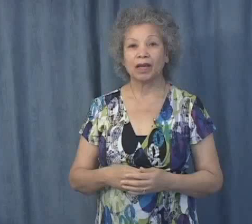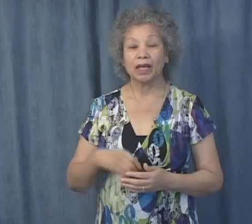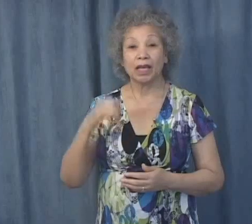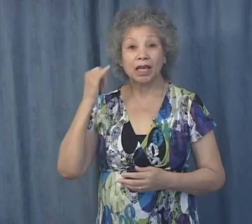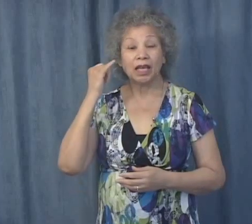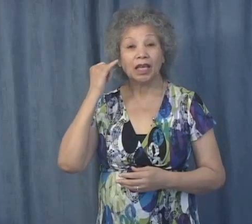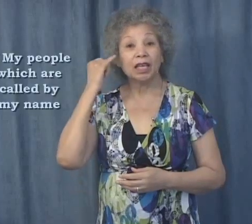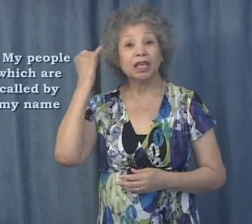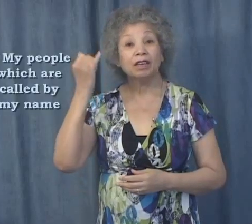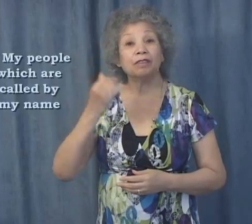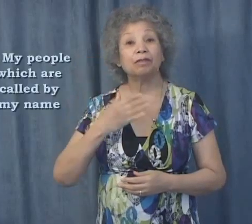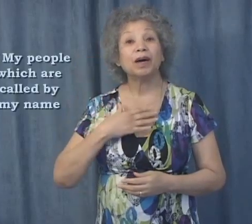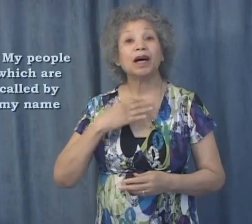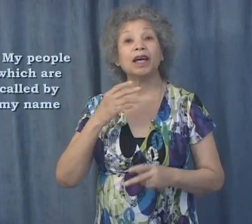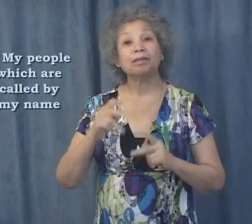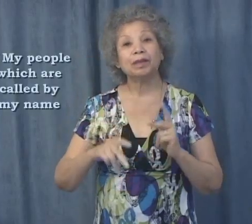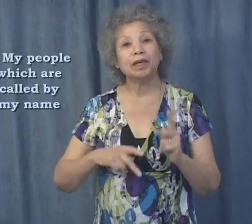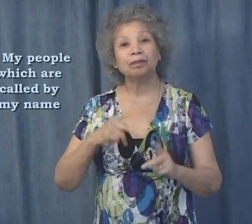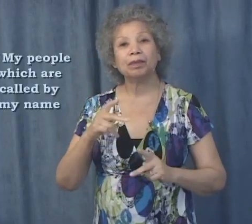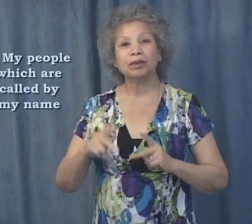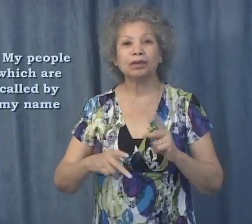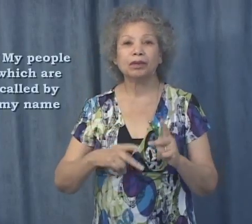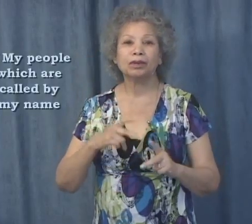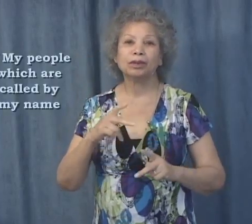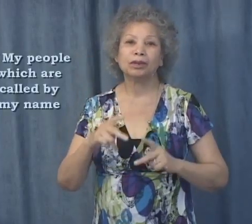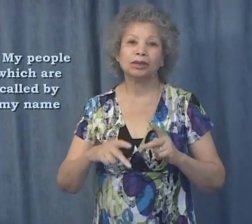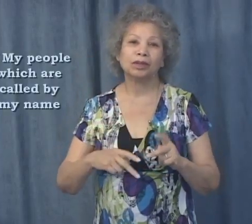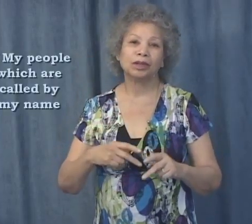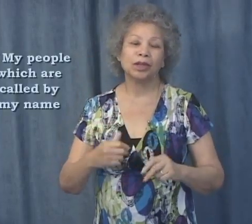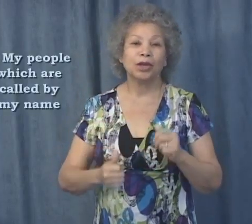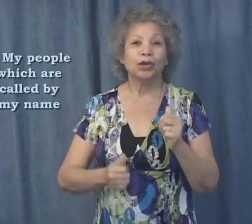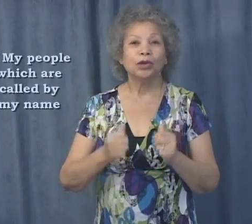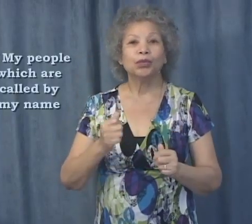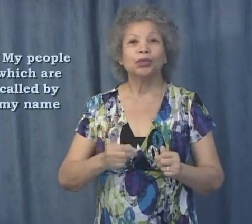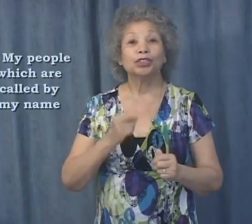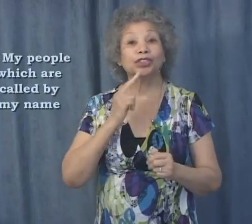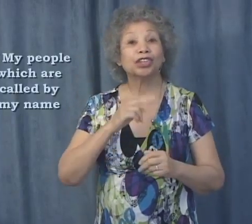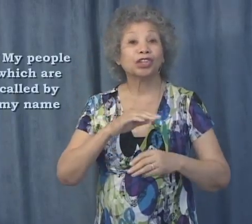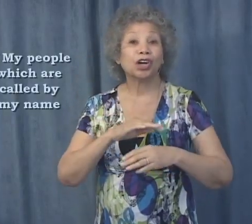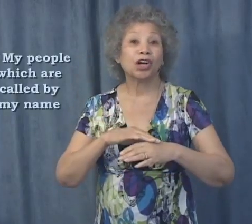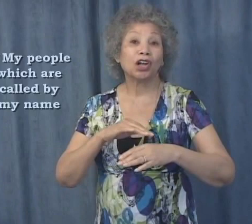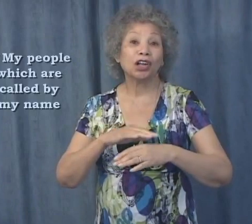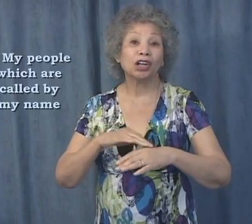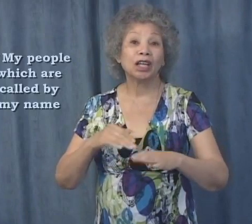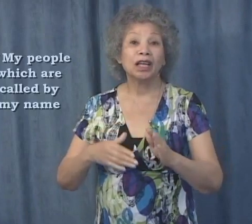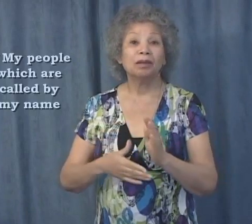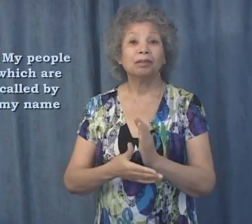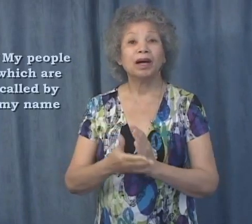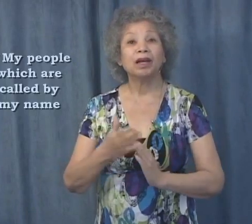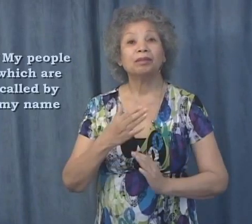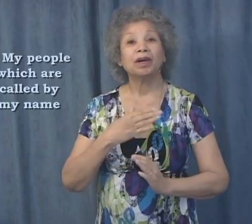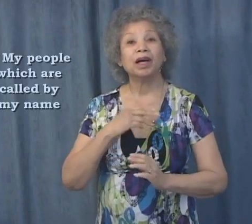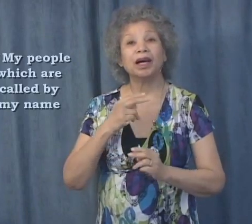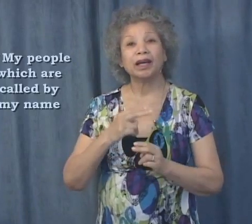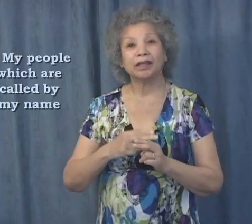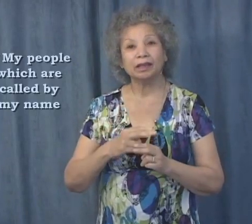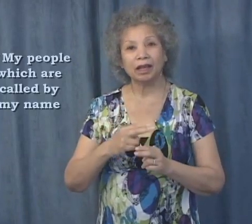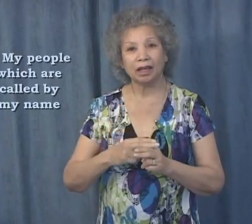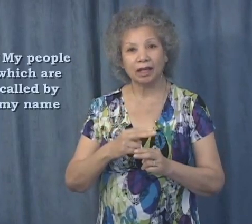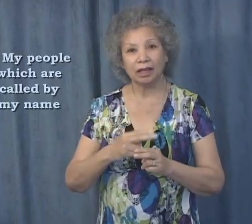If my people, which are called by my name,